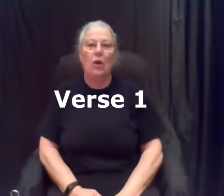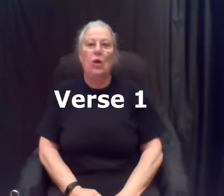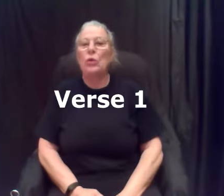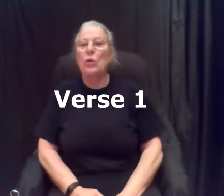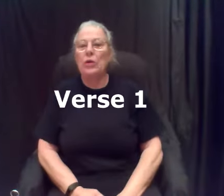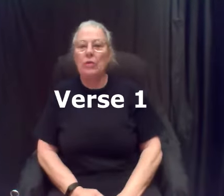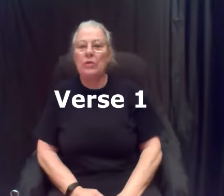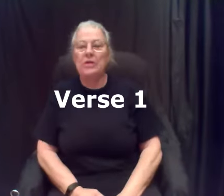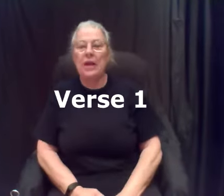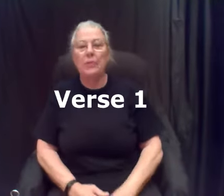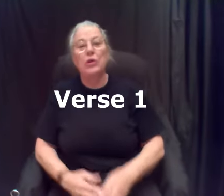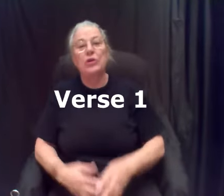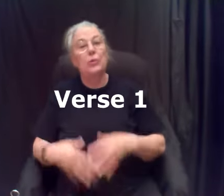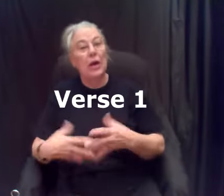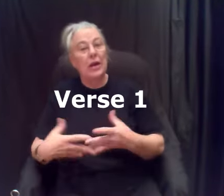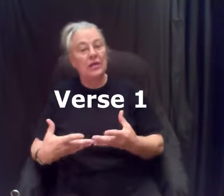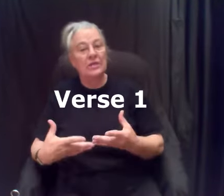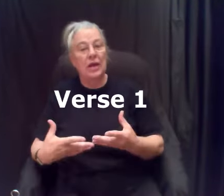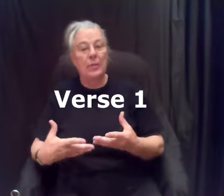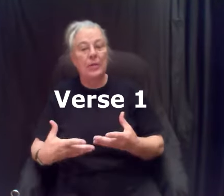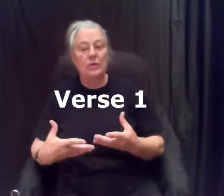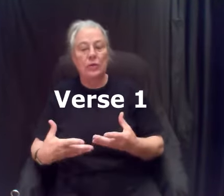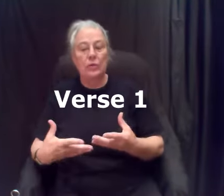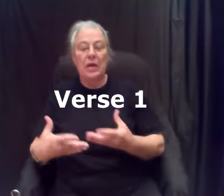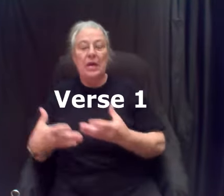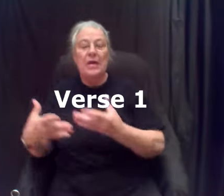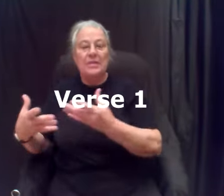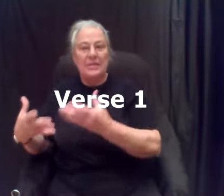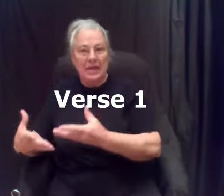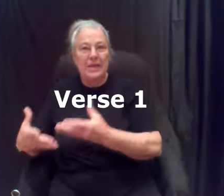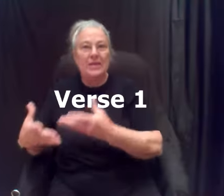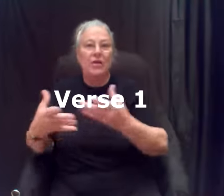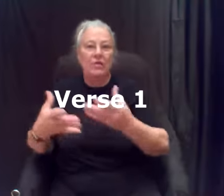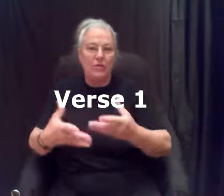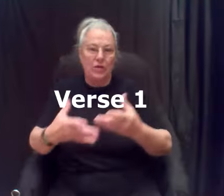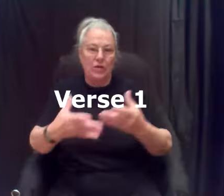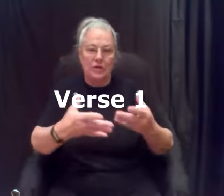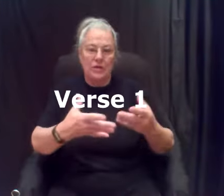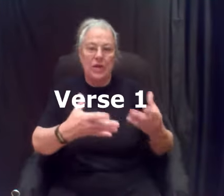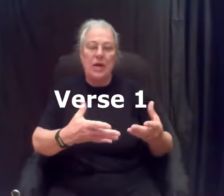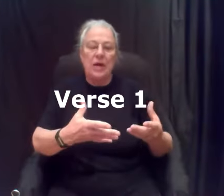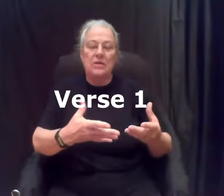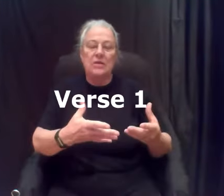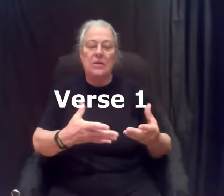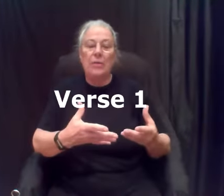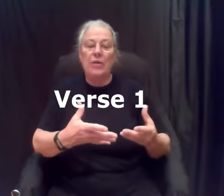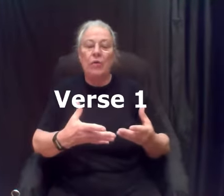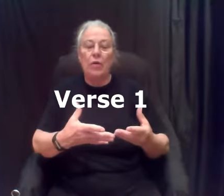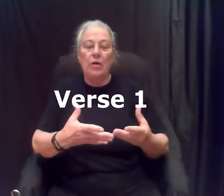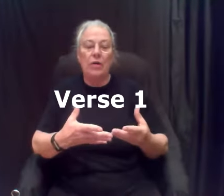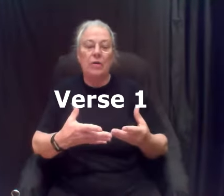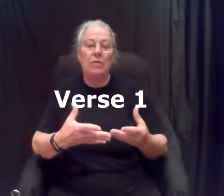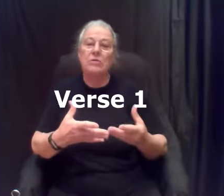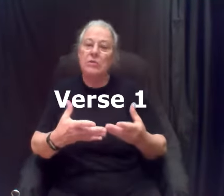You will notice that I'm going to break this up into 6 verses. Some of your songs